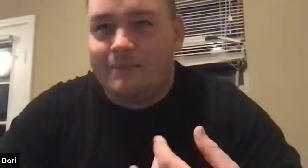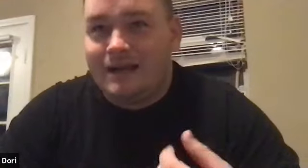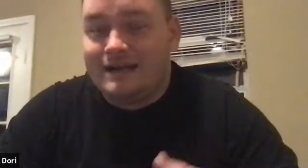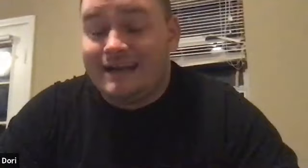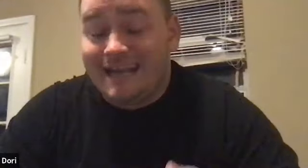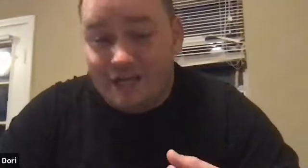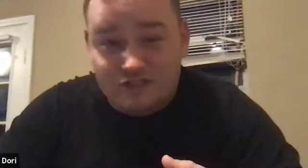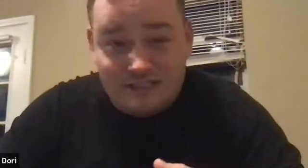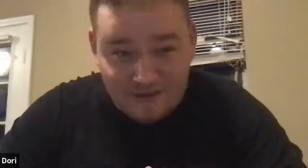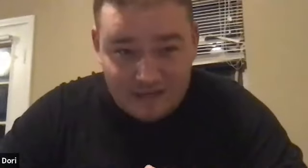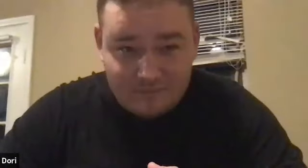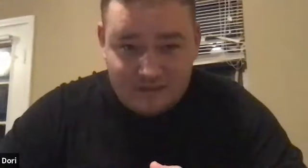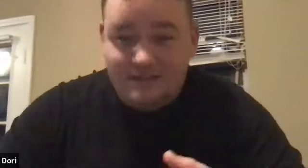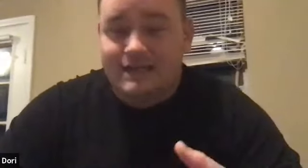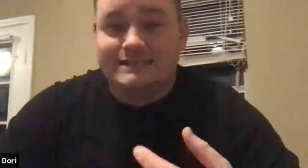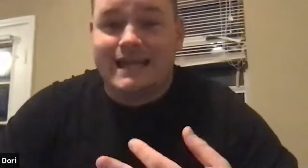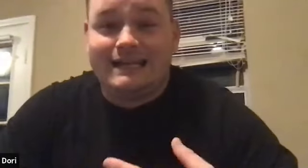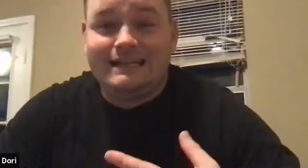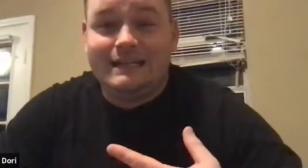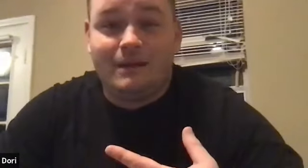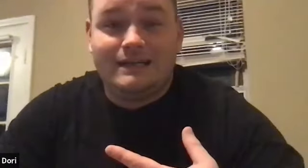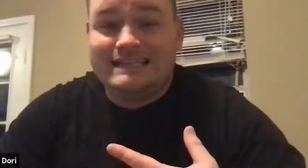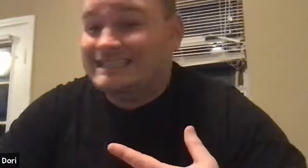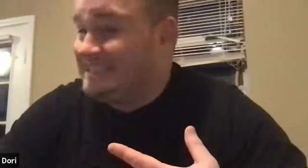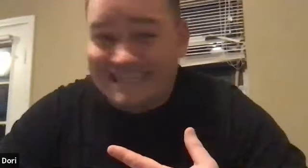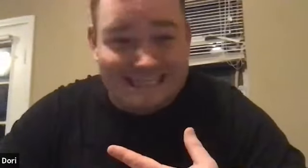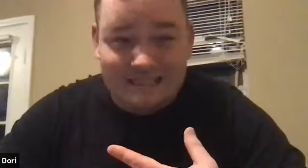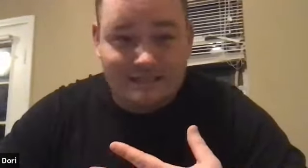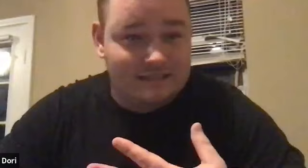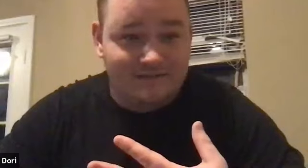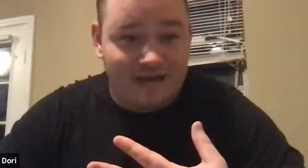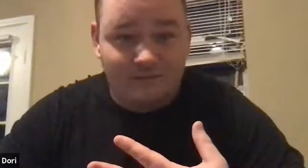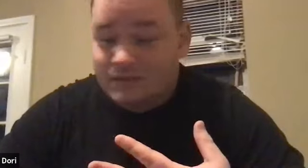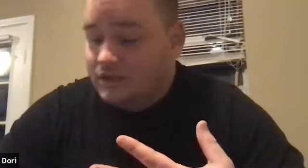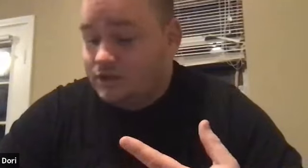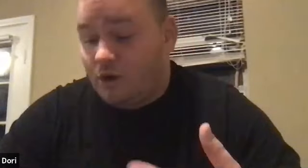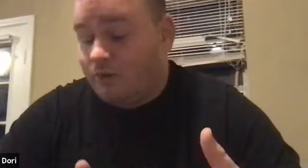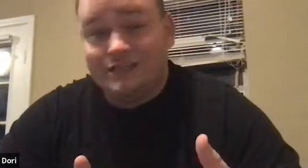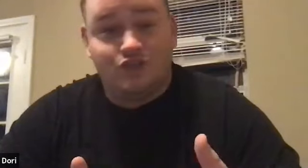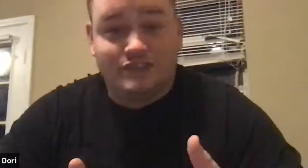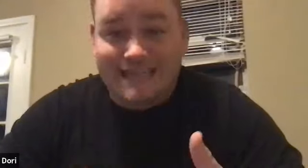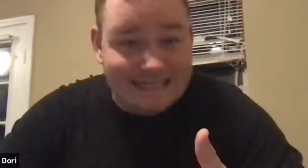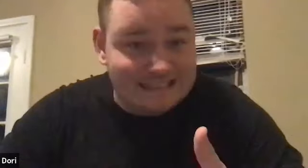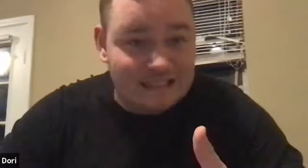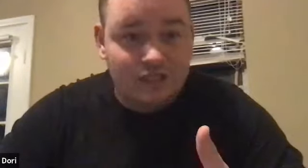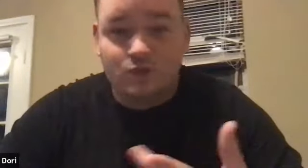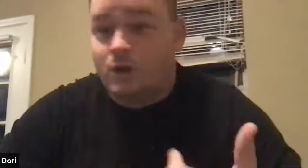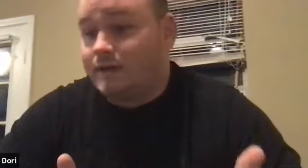ability to hear to develop. It does not need the ability to see to develop. You don't need your taste. You don't need